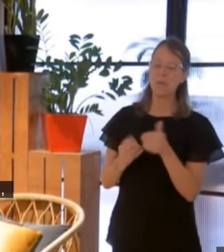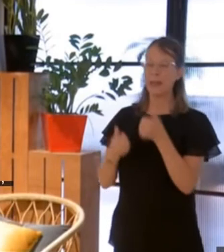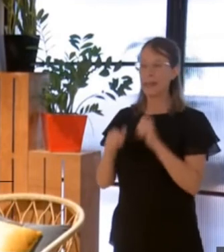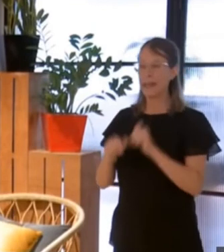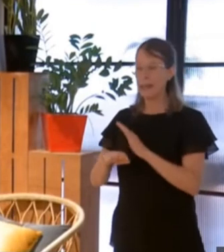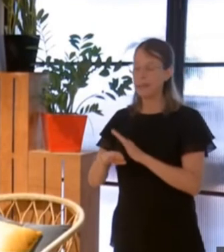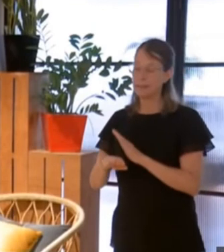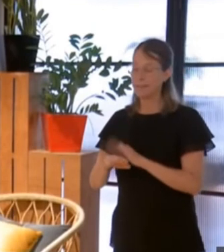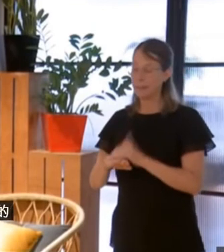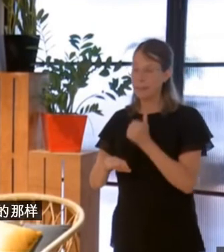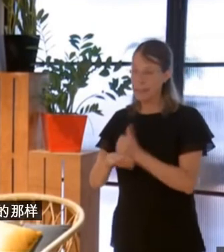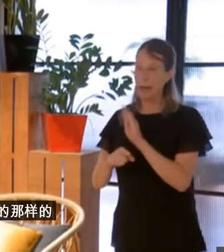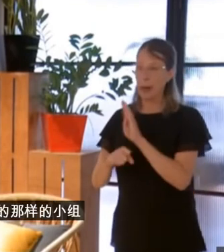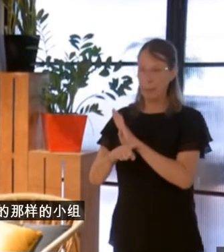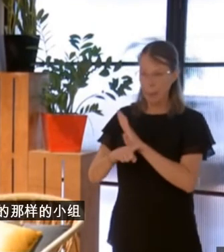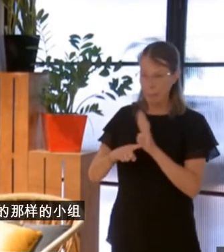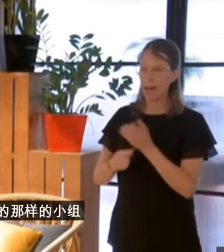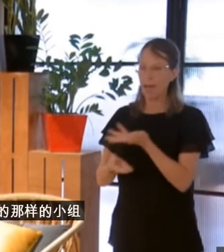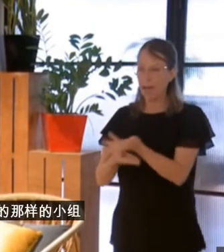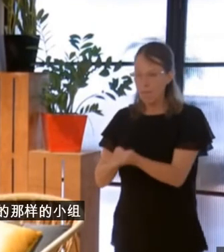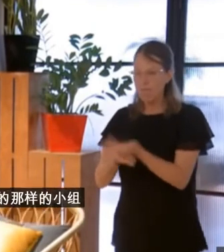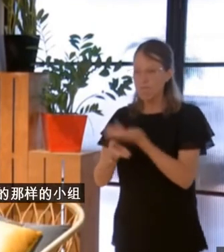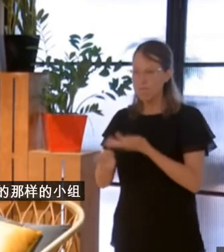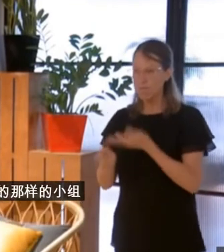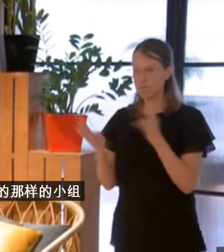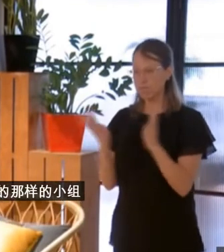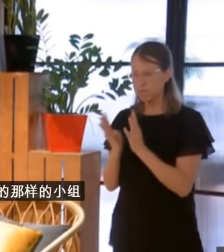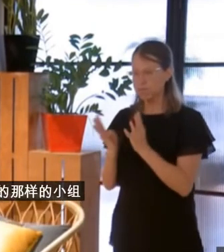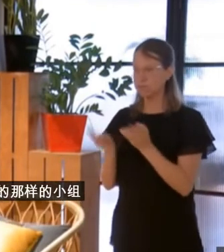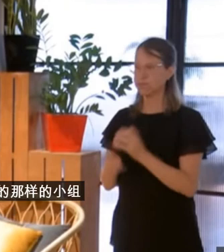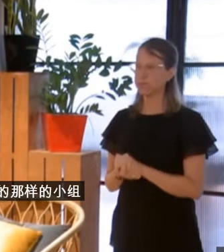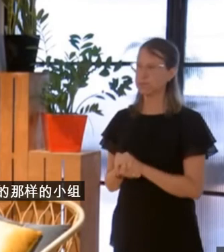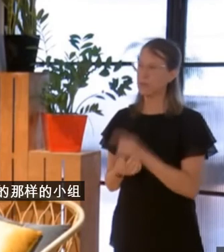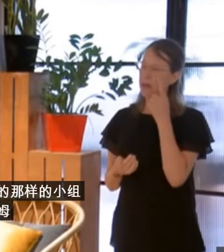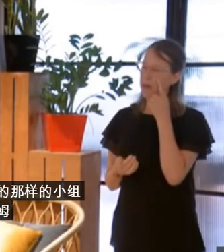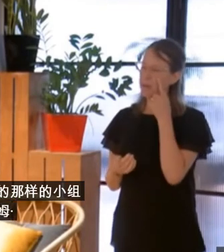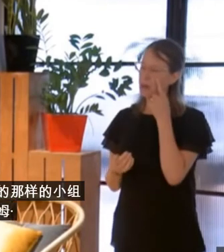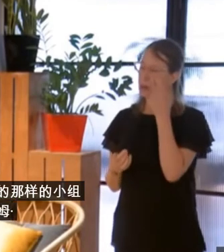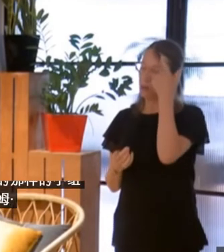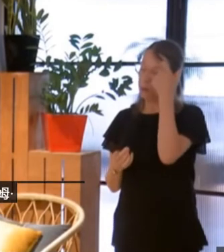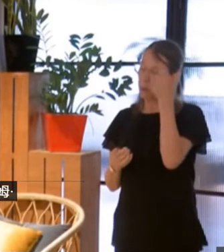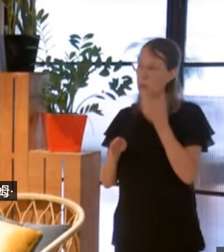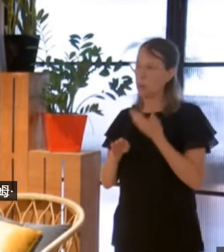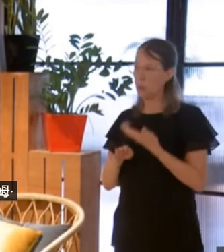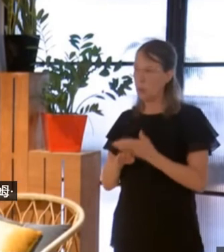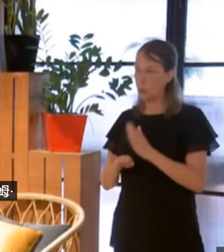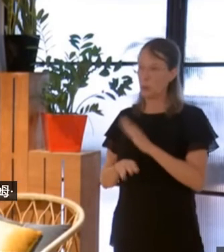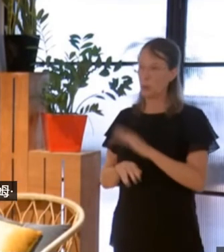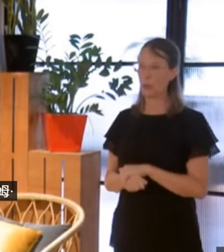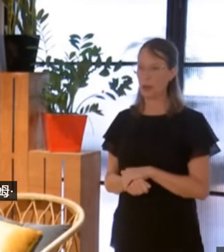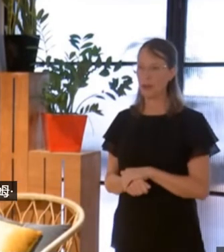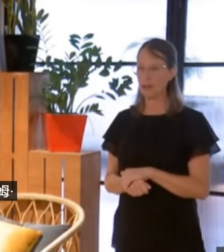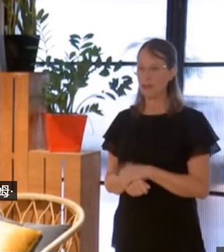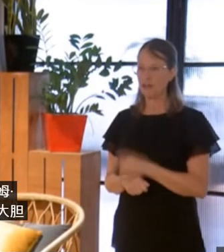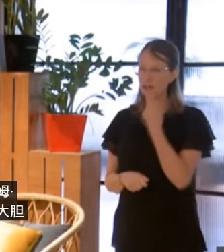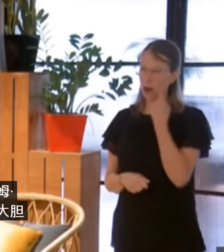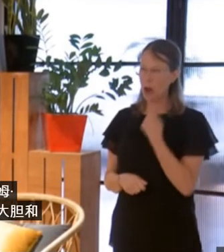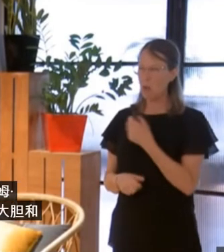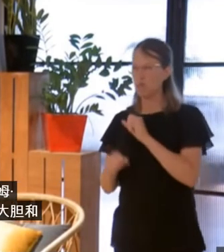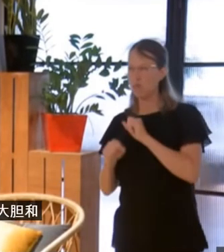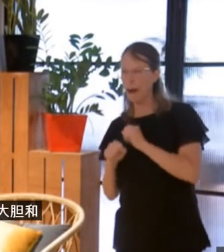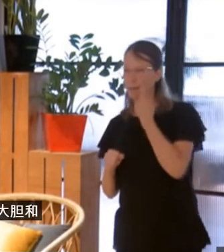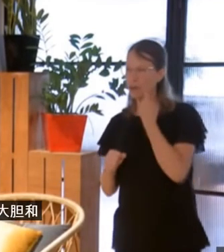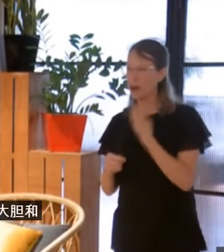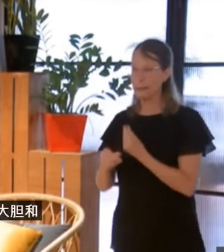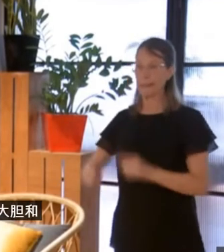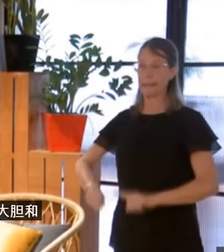like the Treasurer and the Minister for Women have done today, to look outside the box. As Sam Mostyn has said, to be bold and brave.